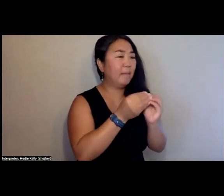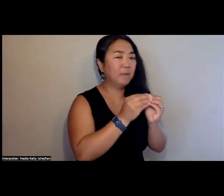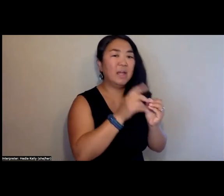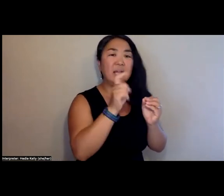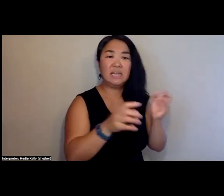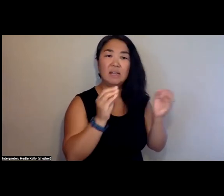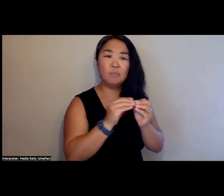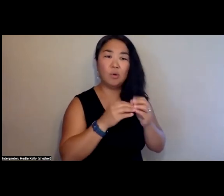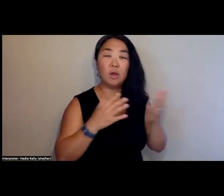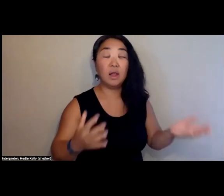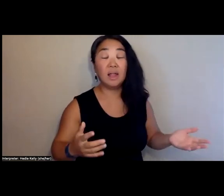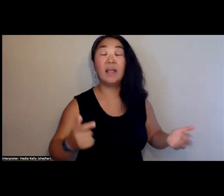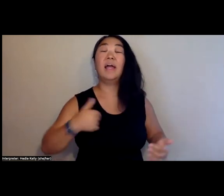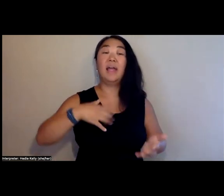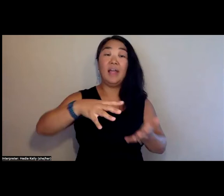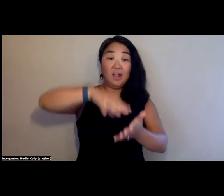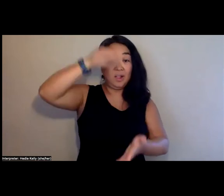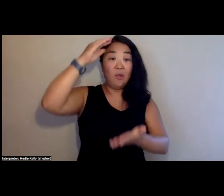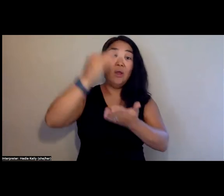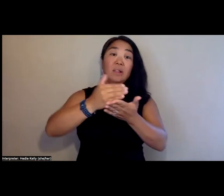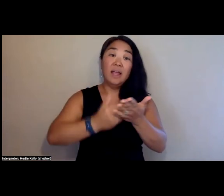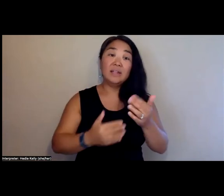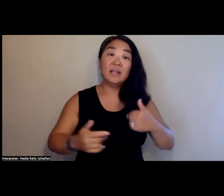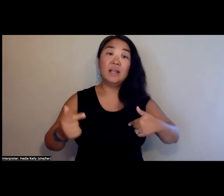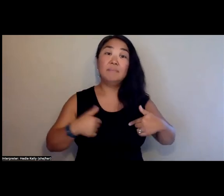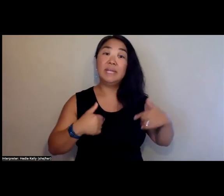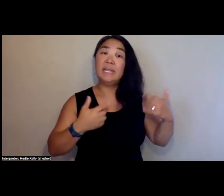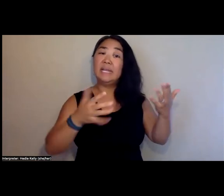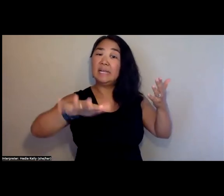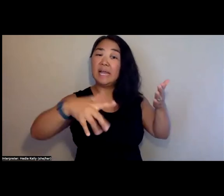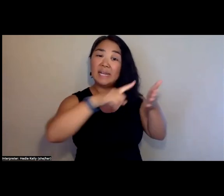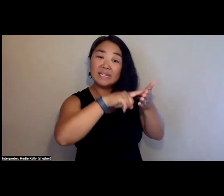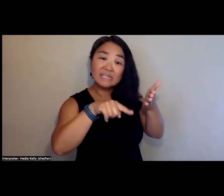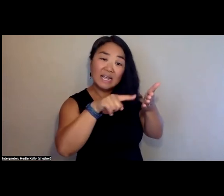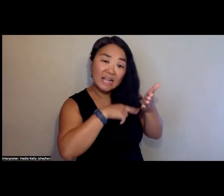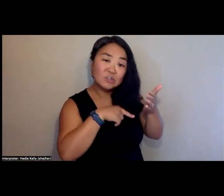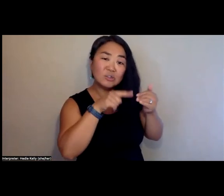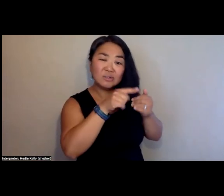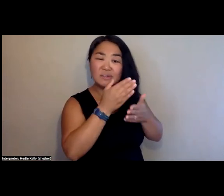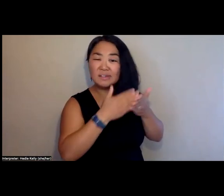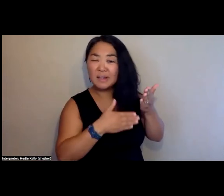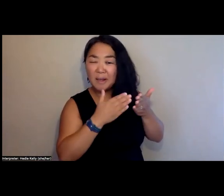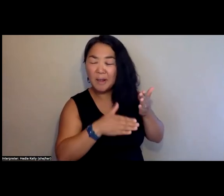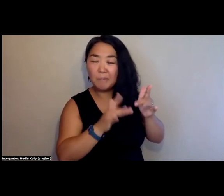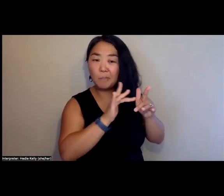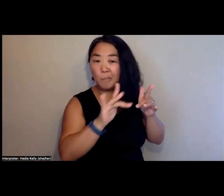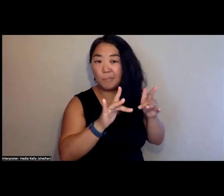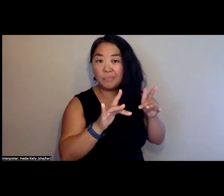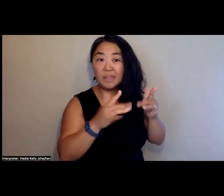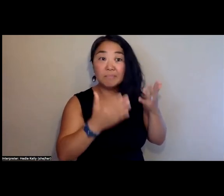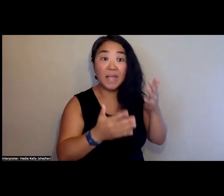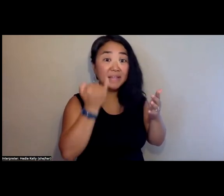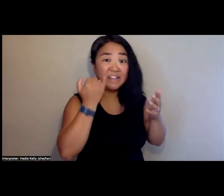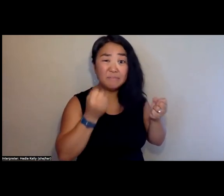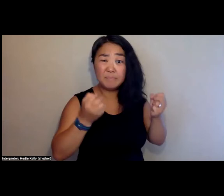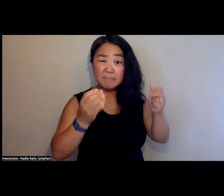So I've learned my lesson. We've sort of canceled a couple of the windows that were not as fully attended and might reopen them if we have a ton of people sign